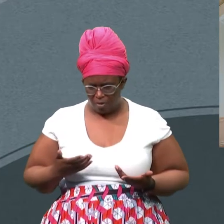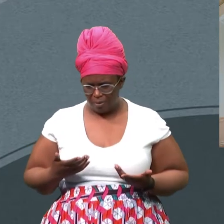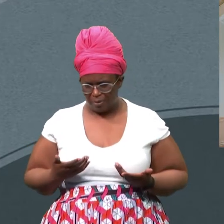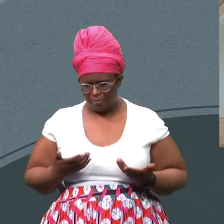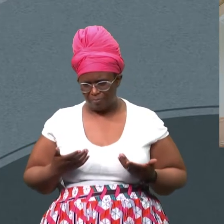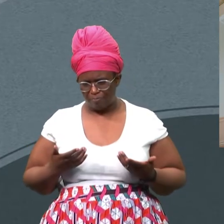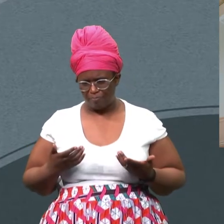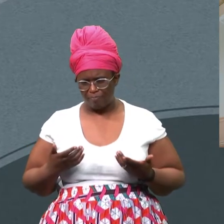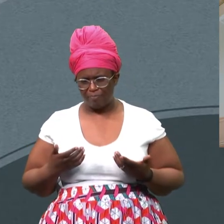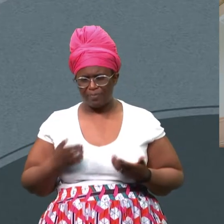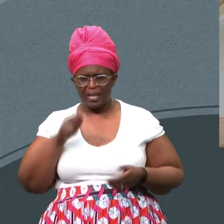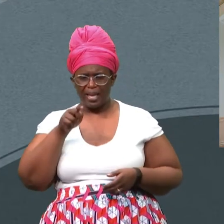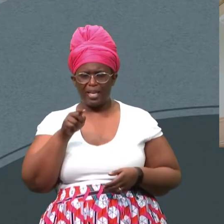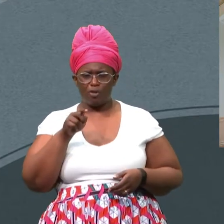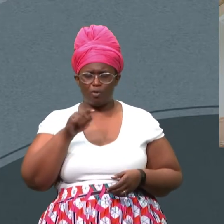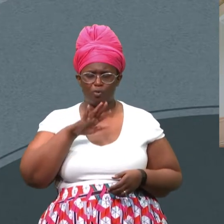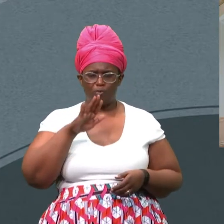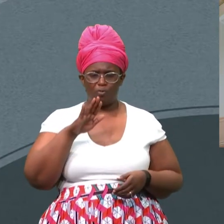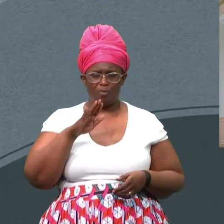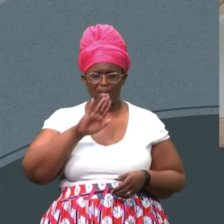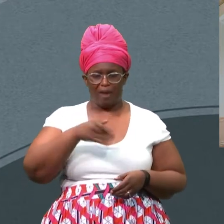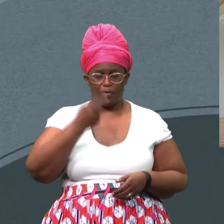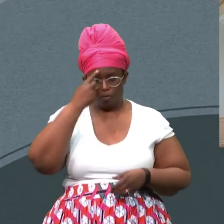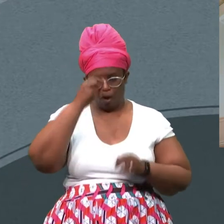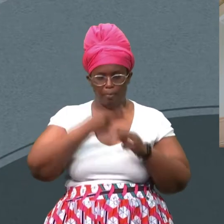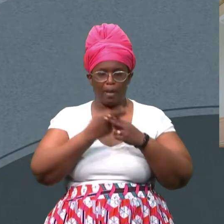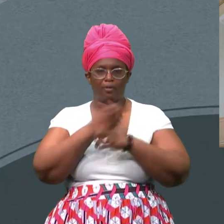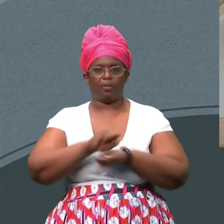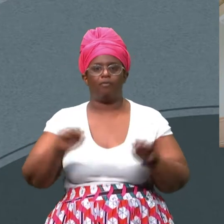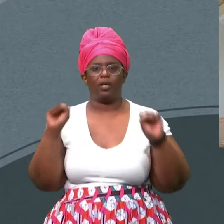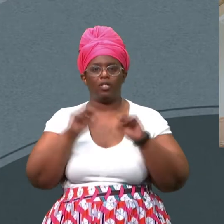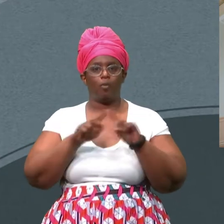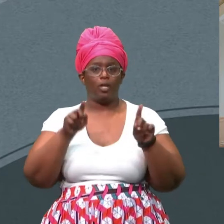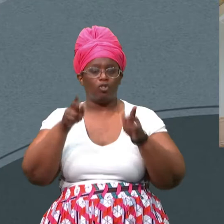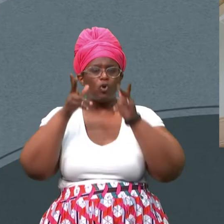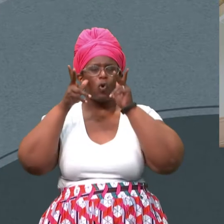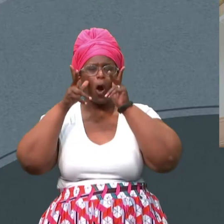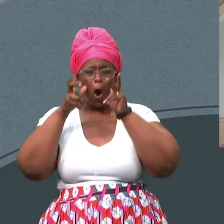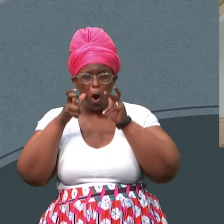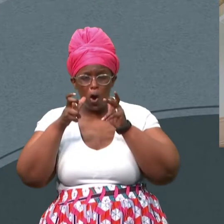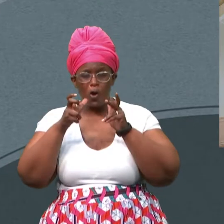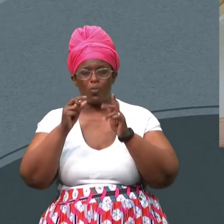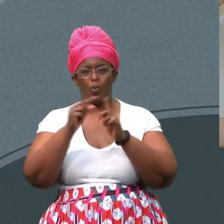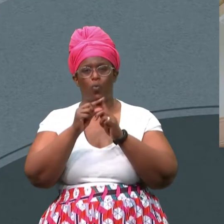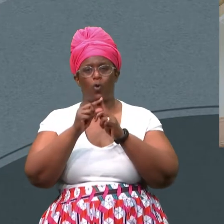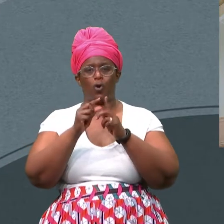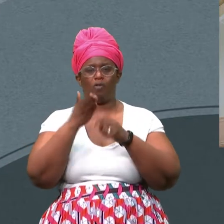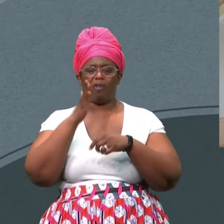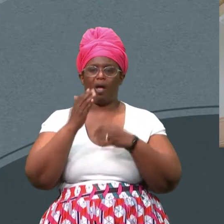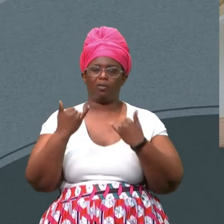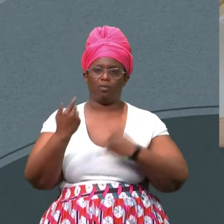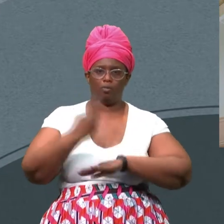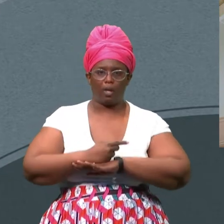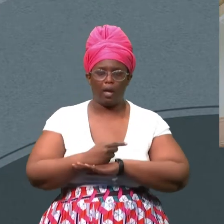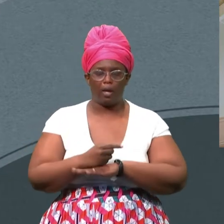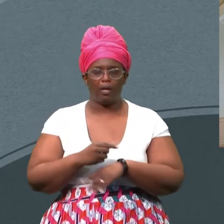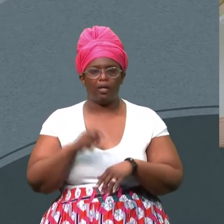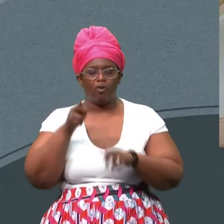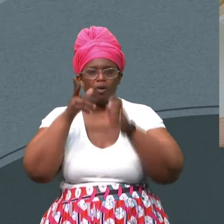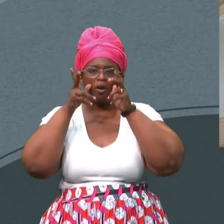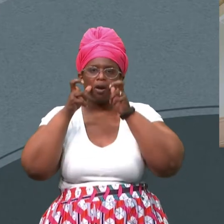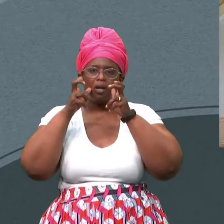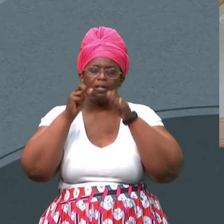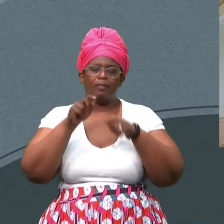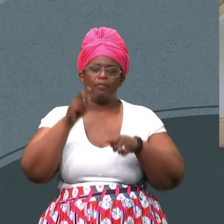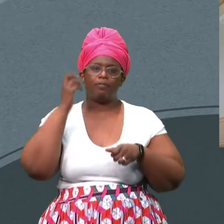even contemplated the possibility of salvation. But you've heard the word go forth today. And as you've heard the word go forth today, you